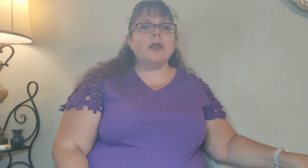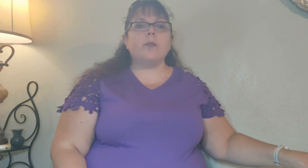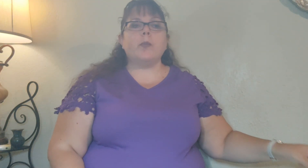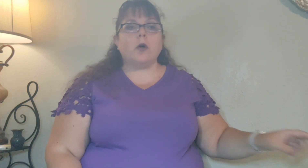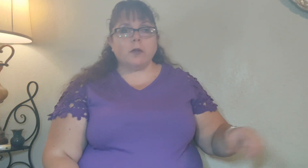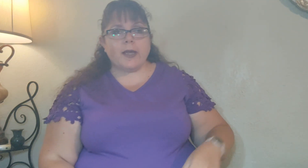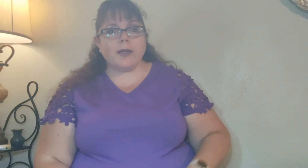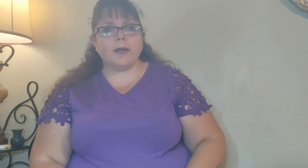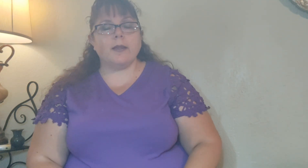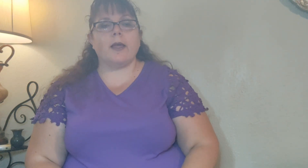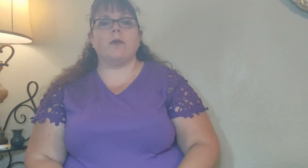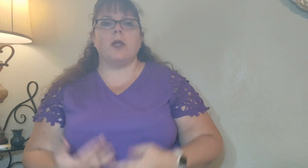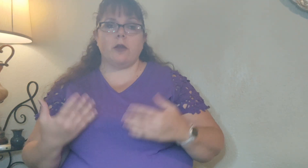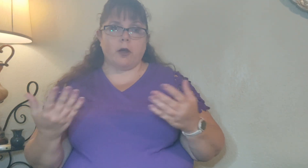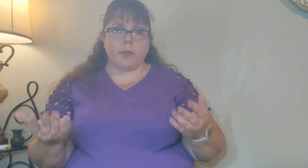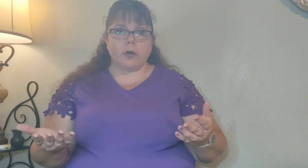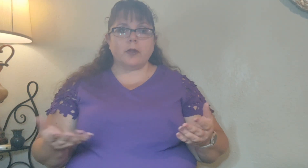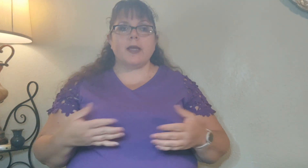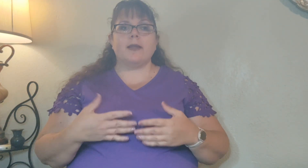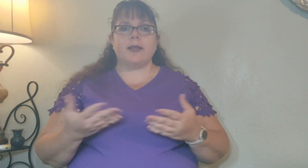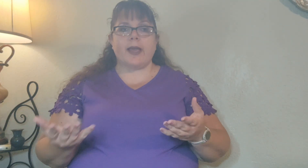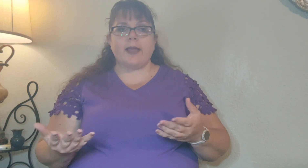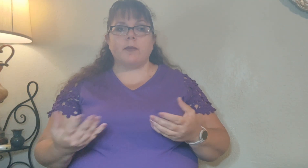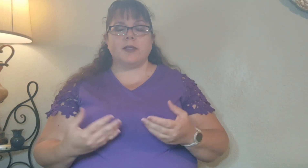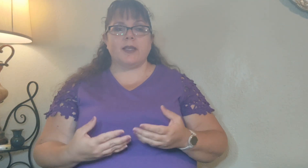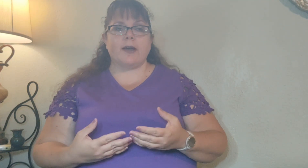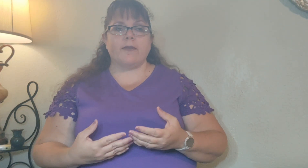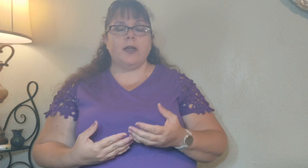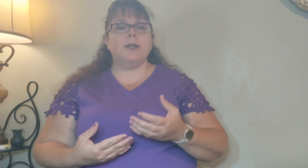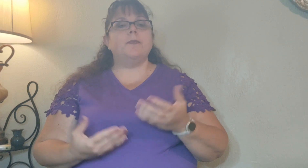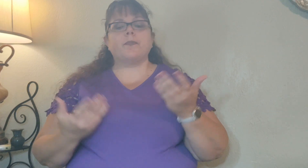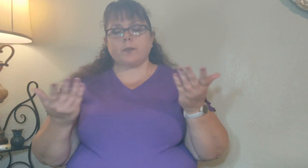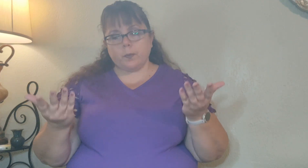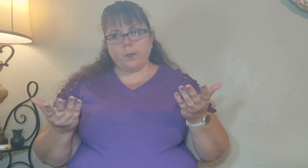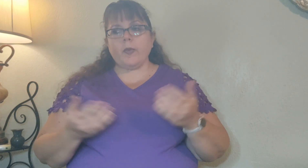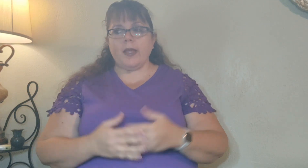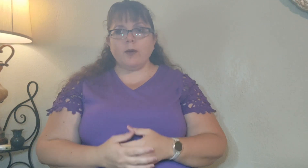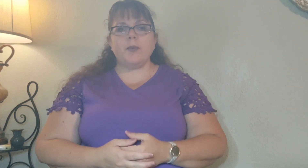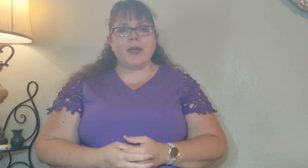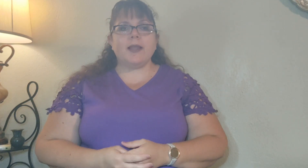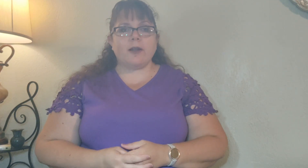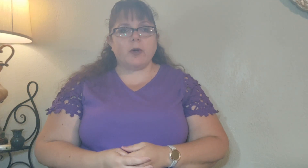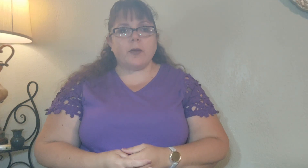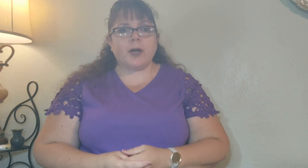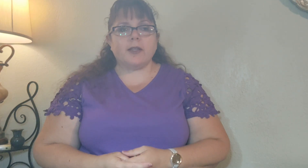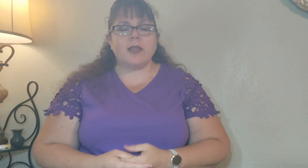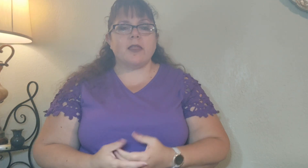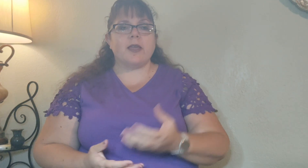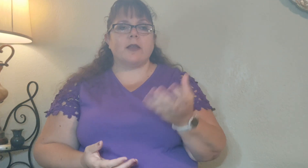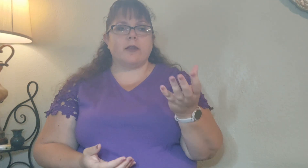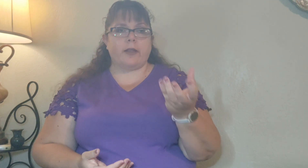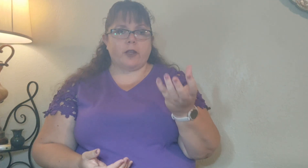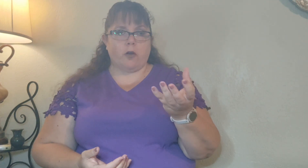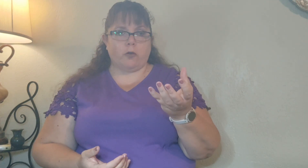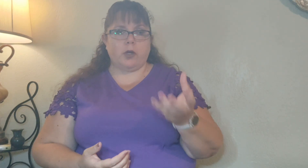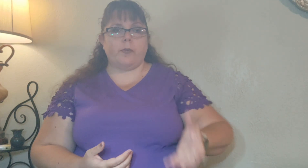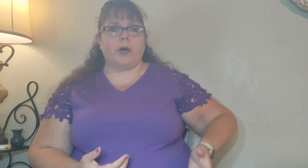Then bowling, like when you go bowling, the game and stuff, it would be like what you probably think, like you're holding a